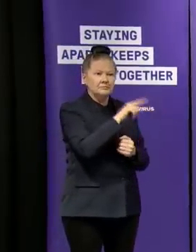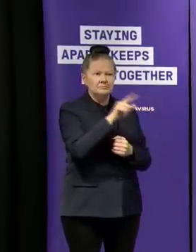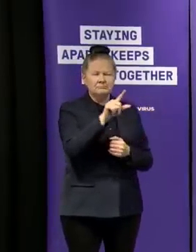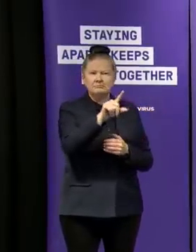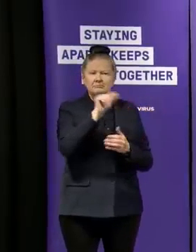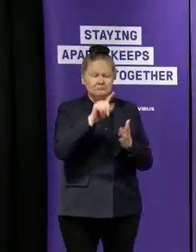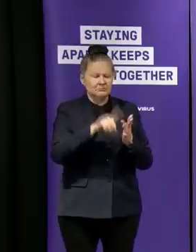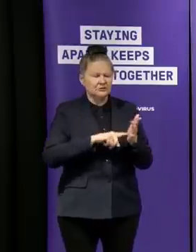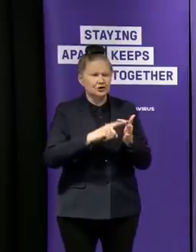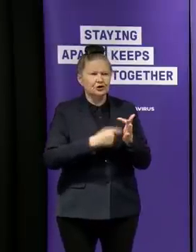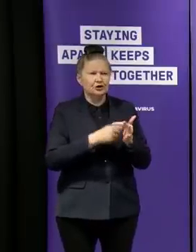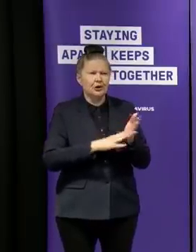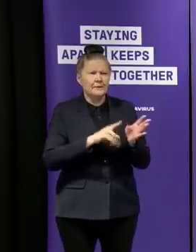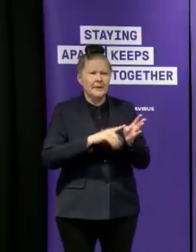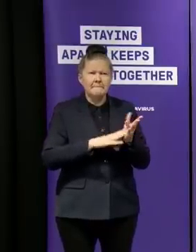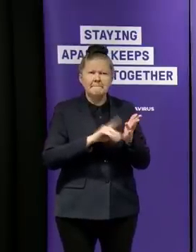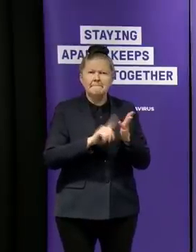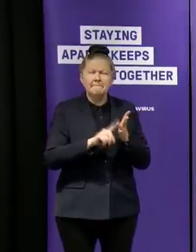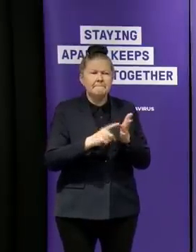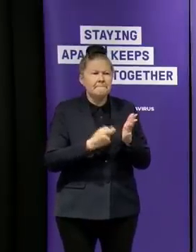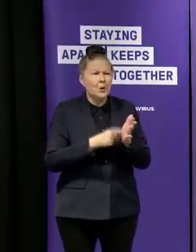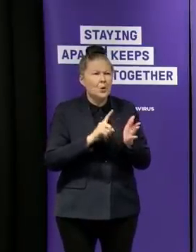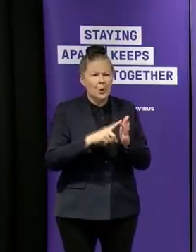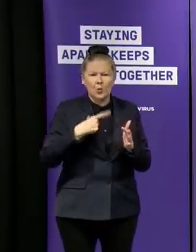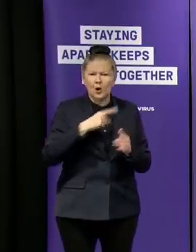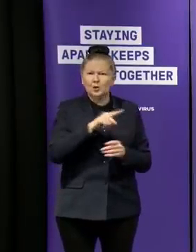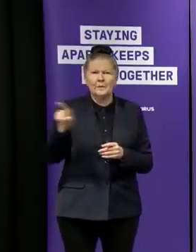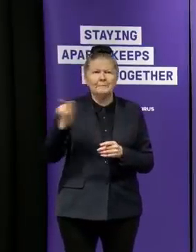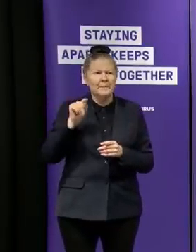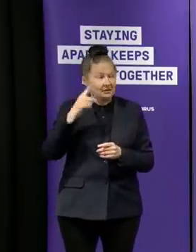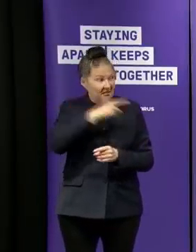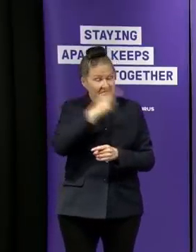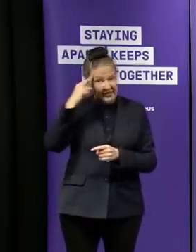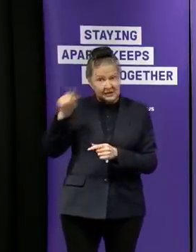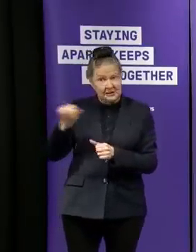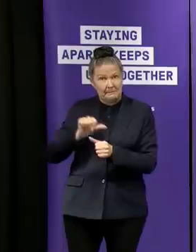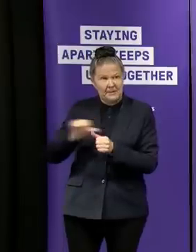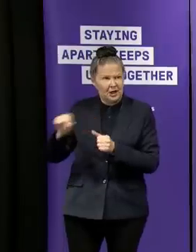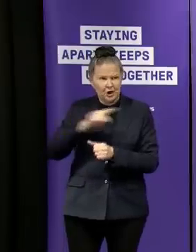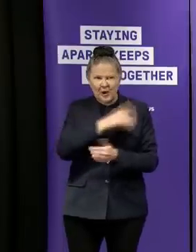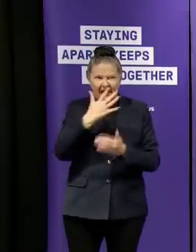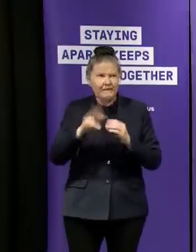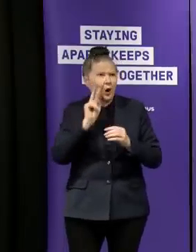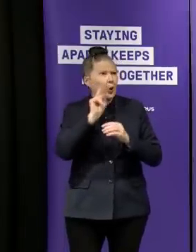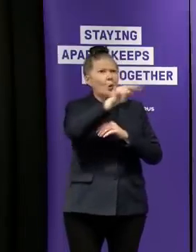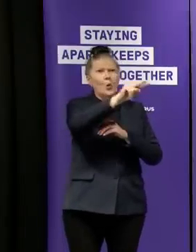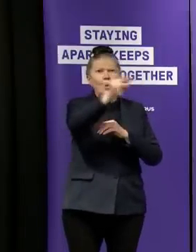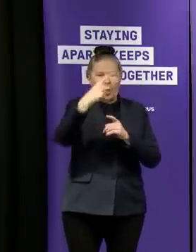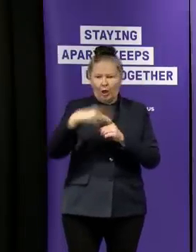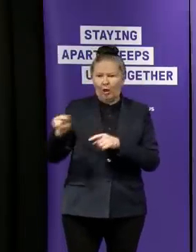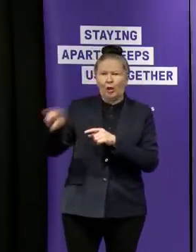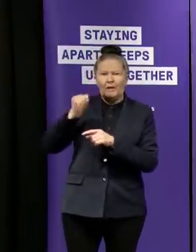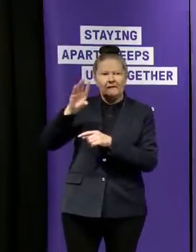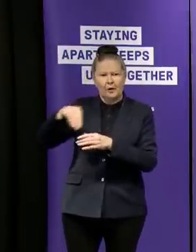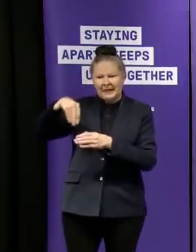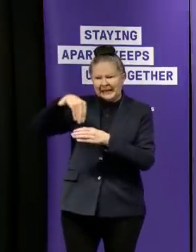how did you come to that decision? I think he's the best person for the job. How do you know if you didn't look outside your building? Well, the